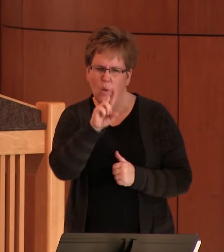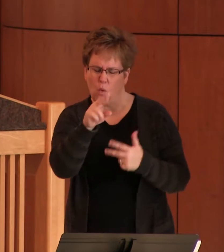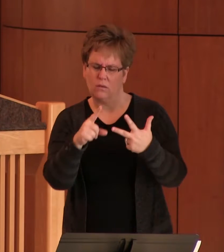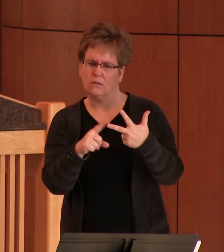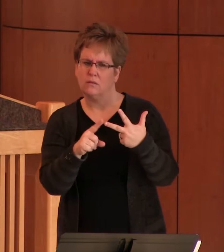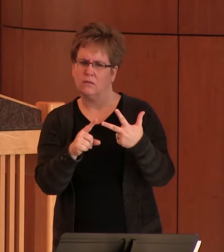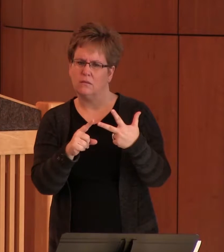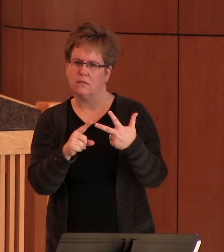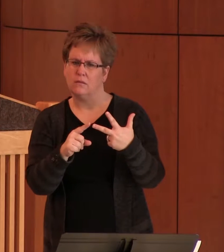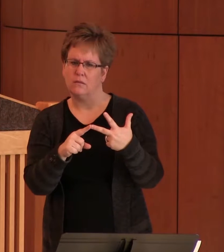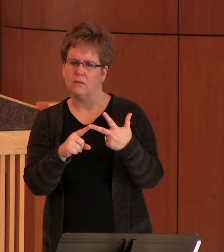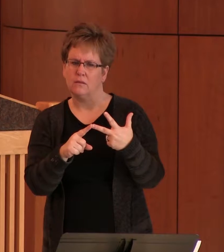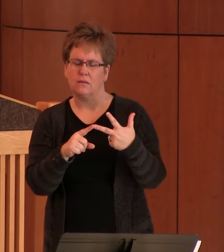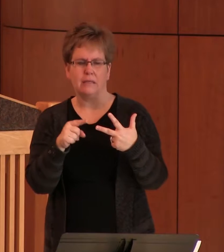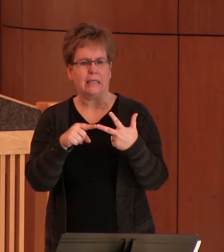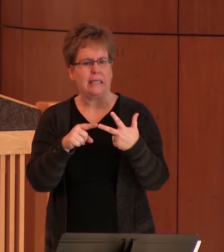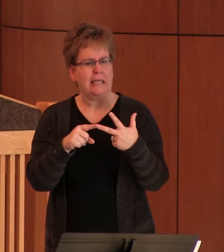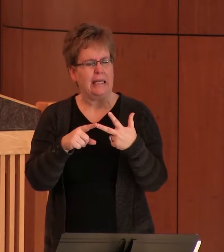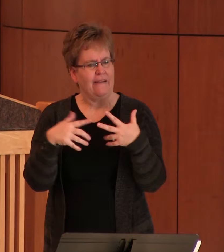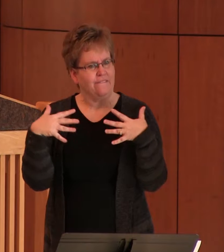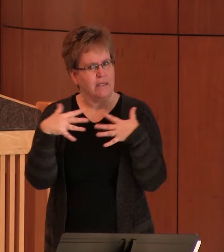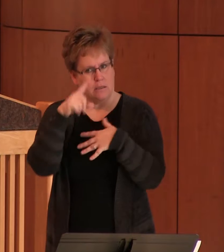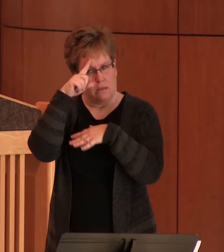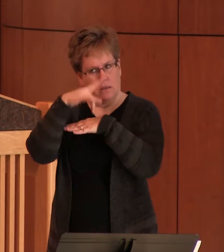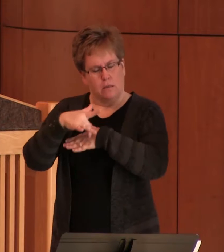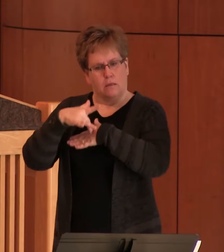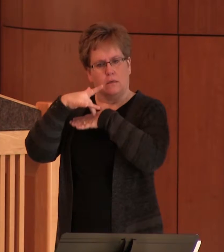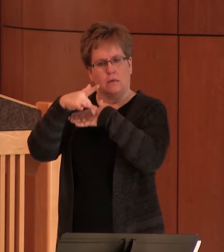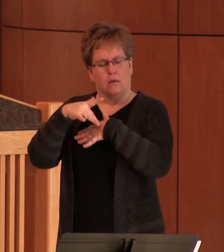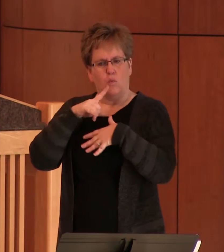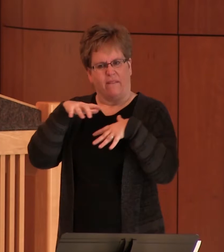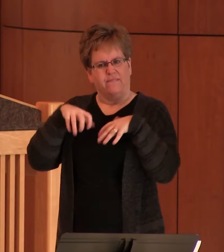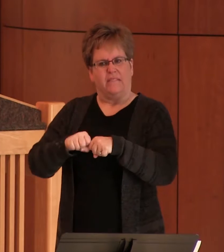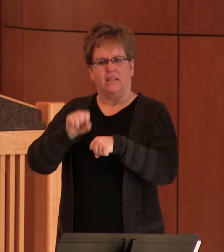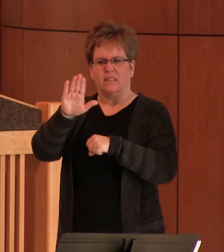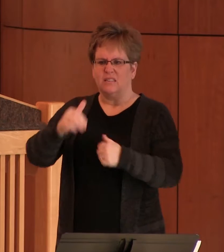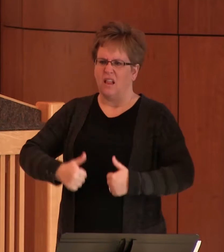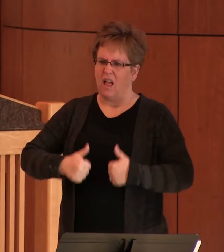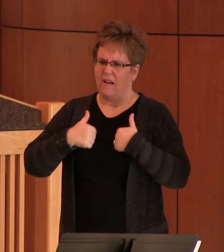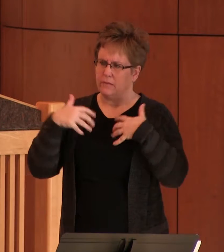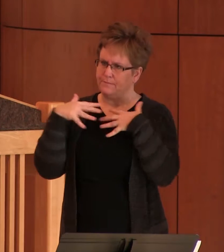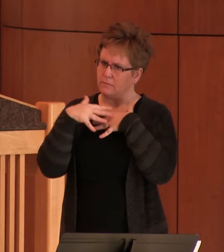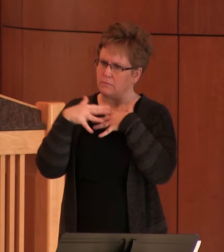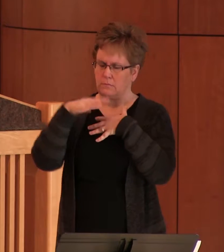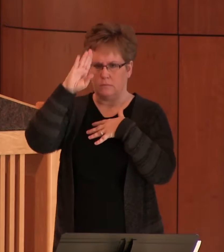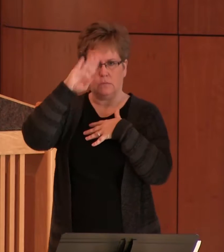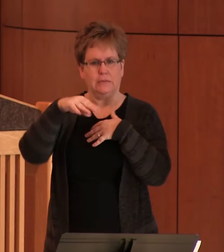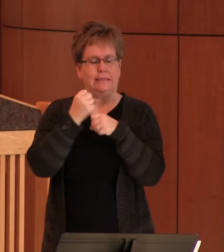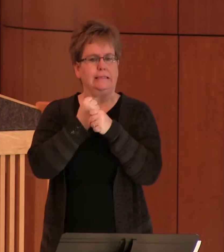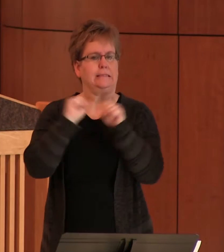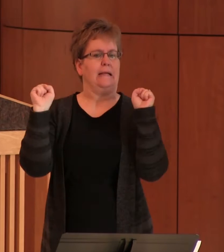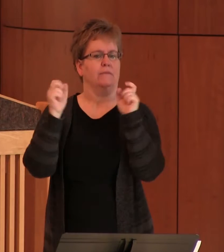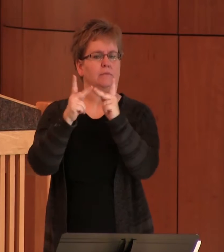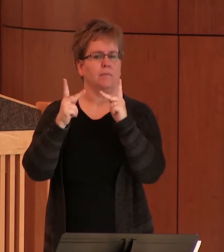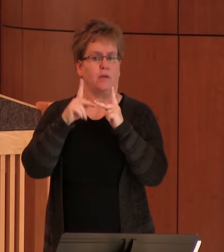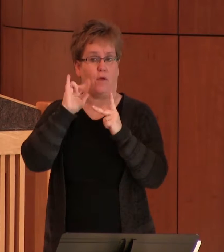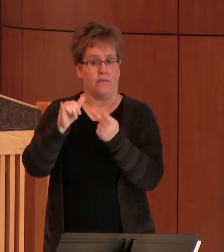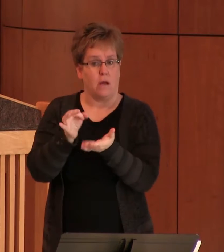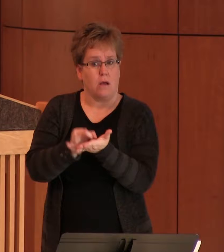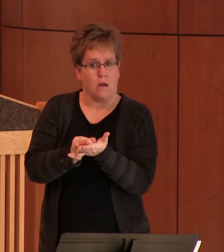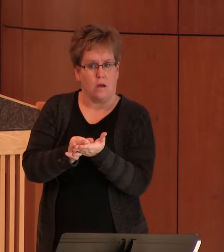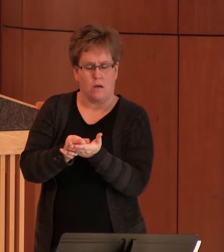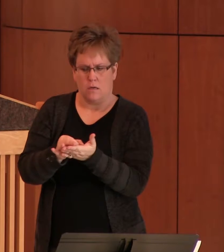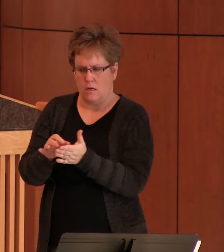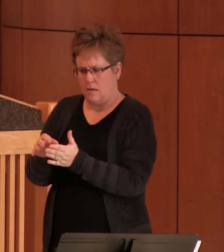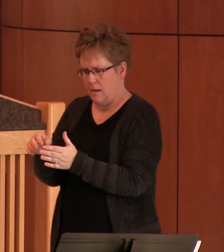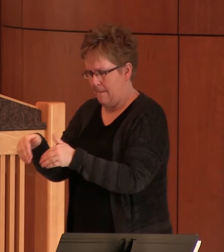fellow, the one who lets fear seize him, and that he knows that the safest possible thing is to go and to take it and